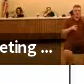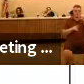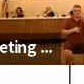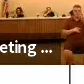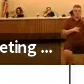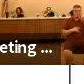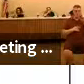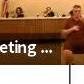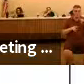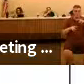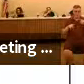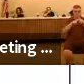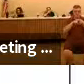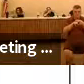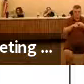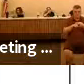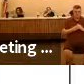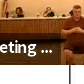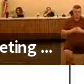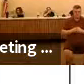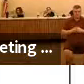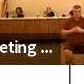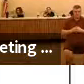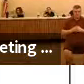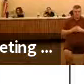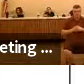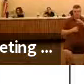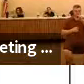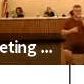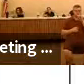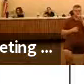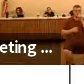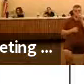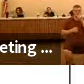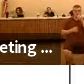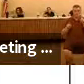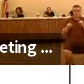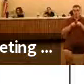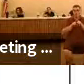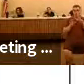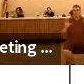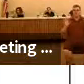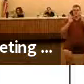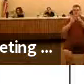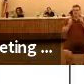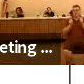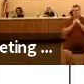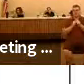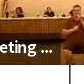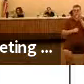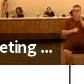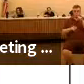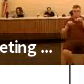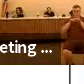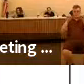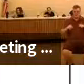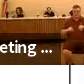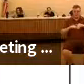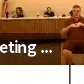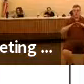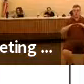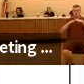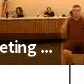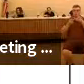Wallman intersection. The sidewalks will also link with trail system in open space